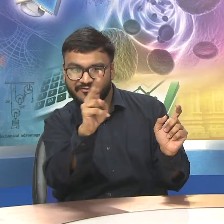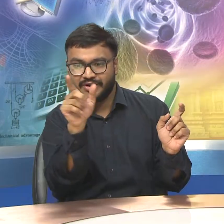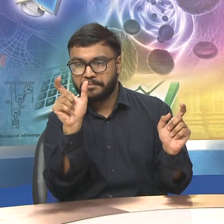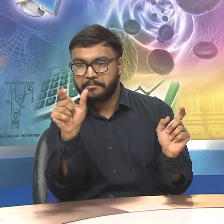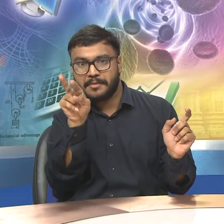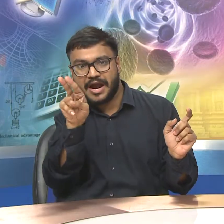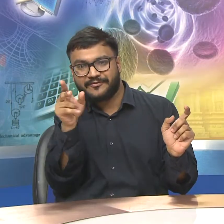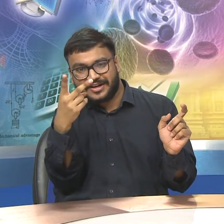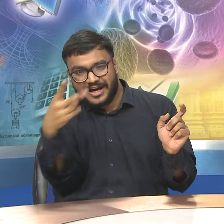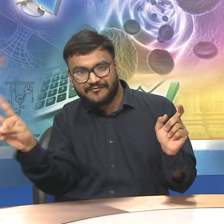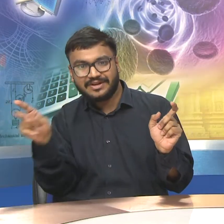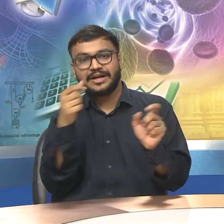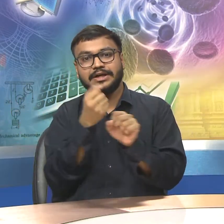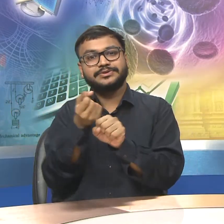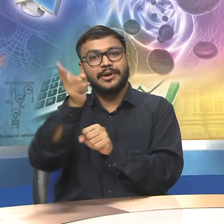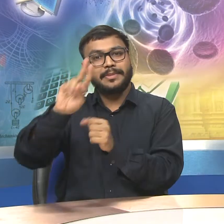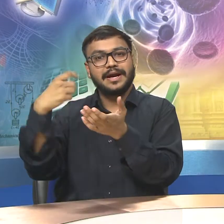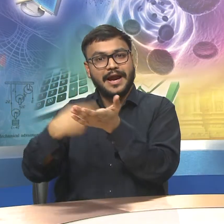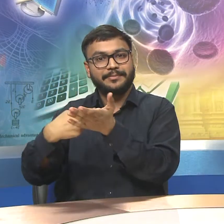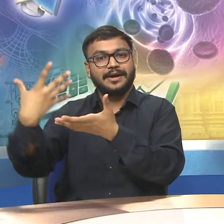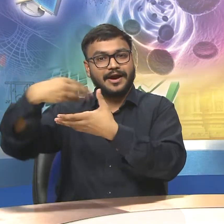So these words show the higher degree